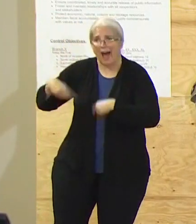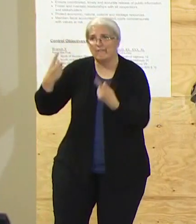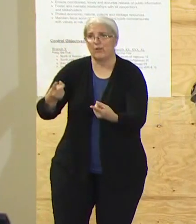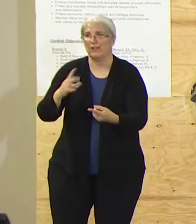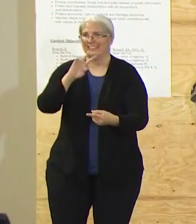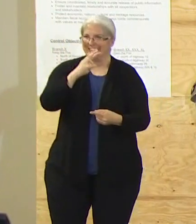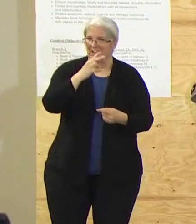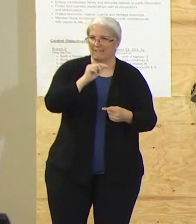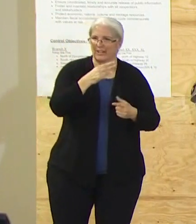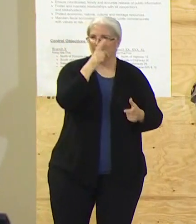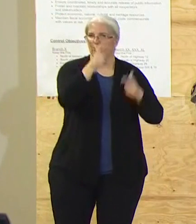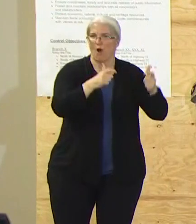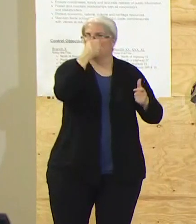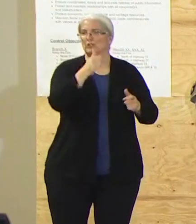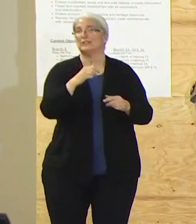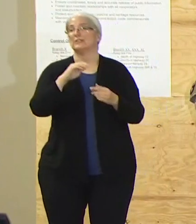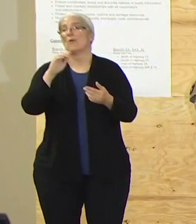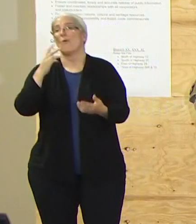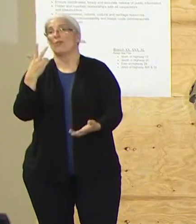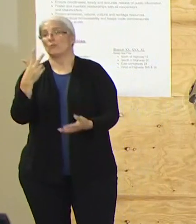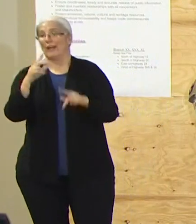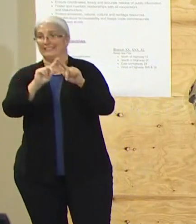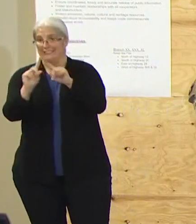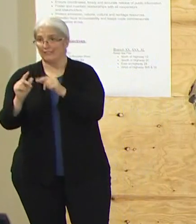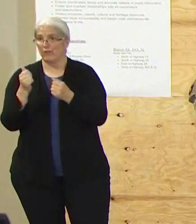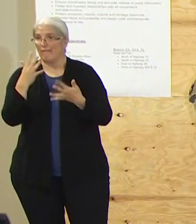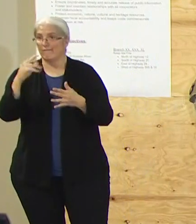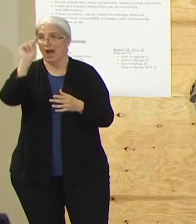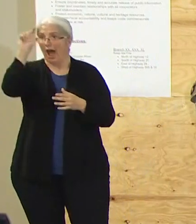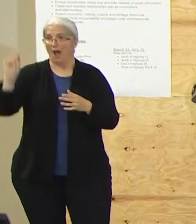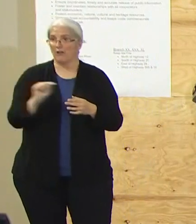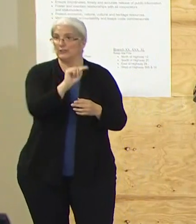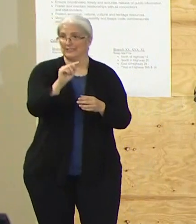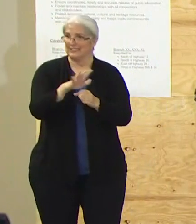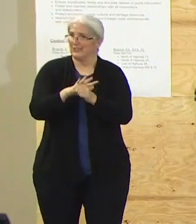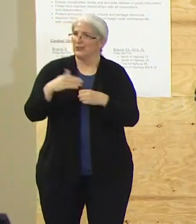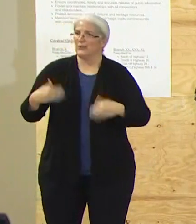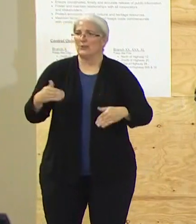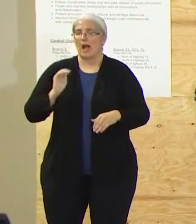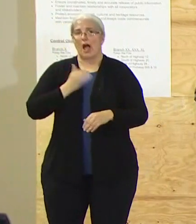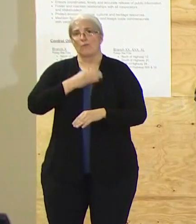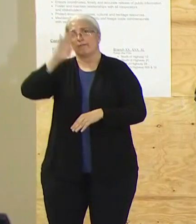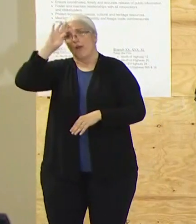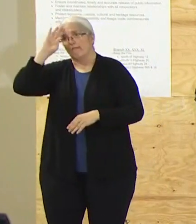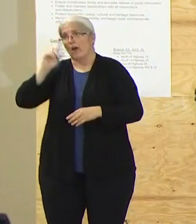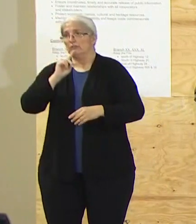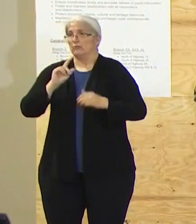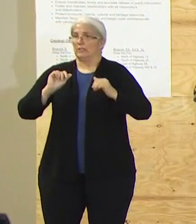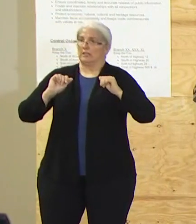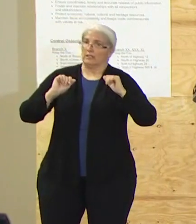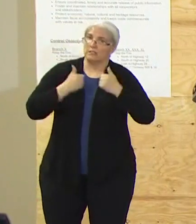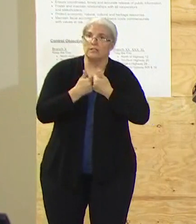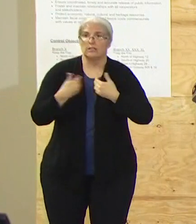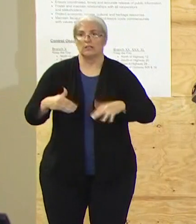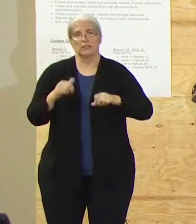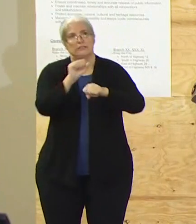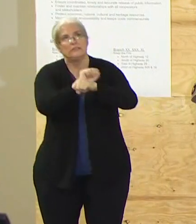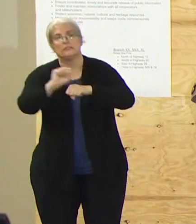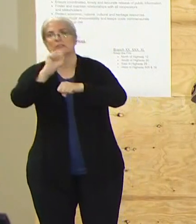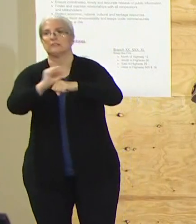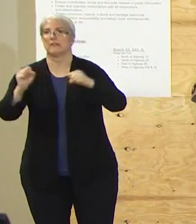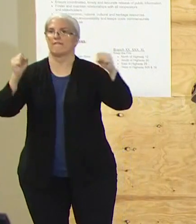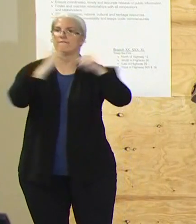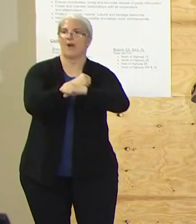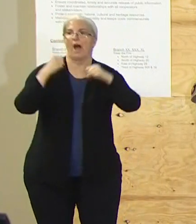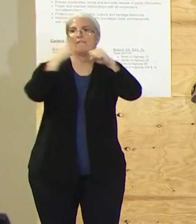resources, stressing our personnel. We have over 12,000 firefighters now actively working to suppress these larger complex fires.